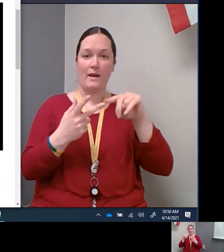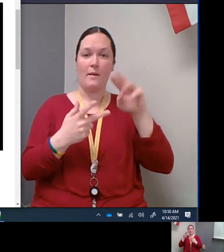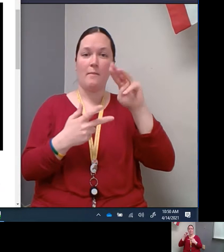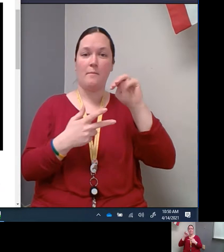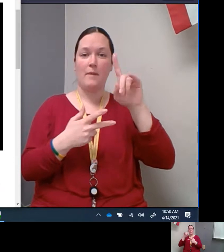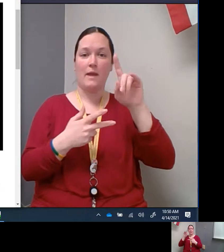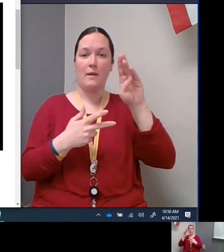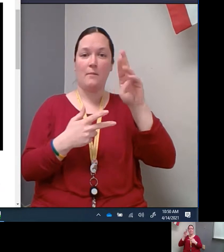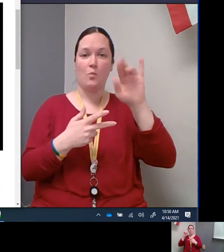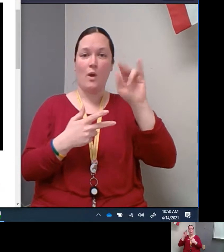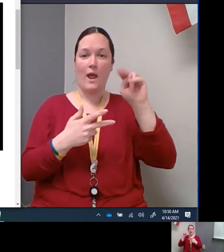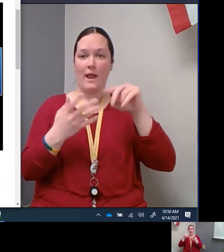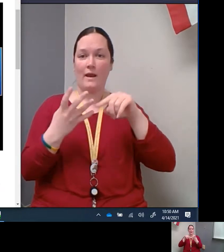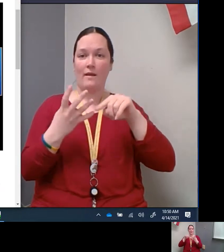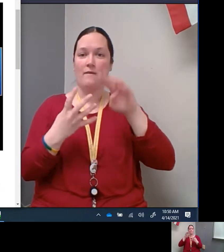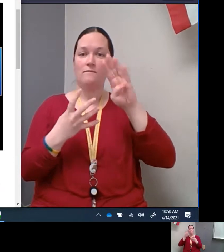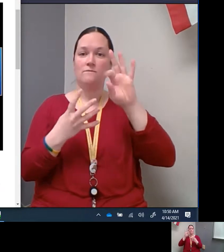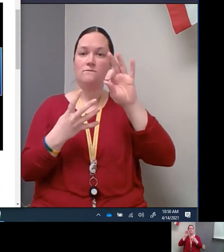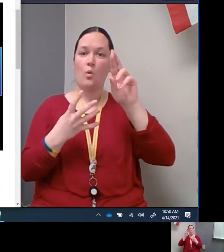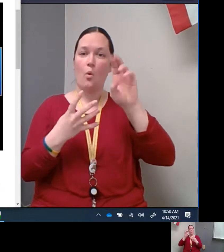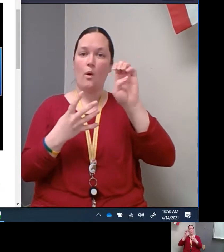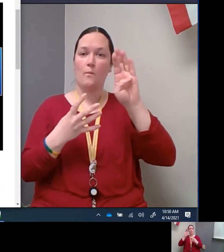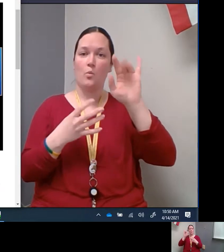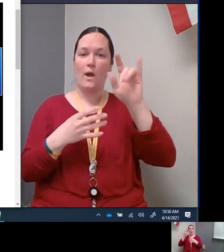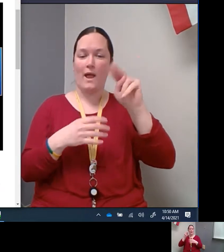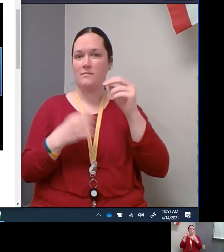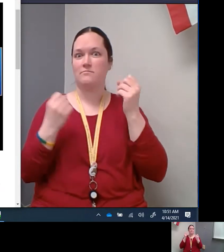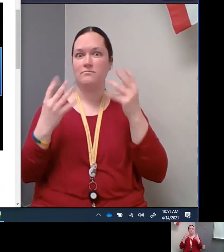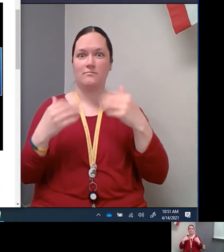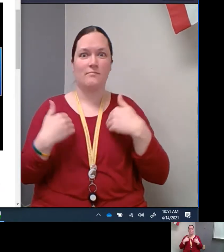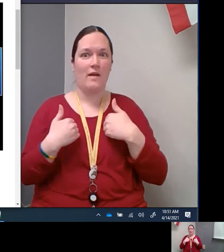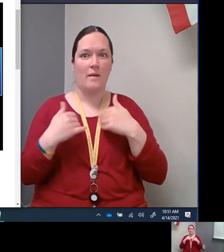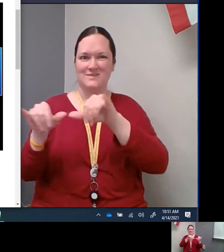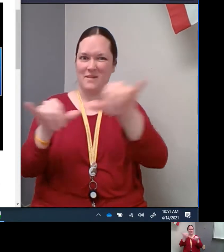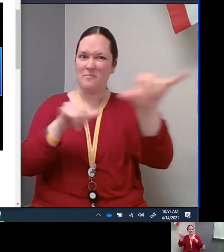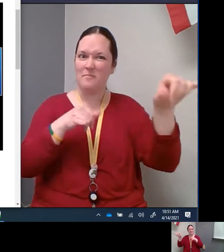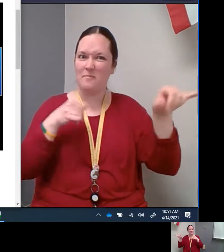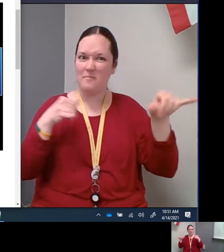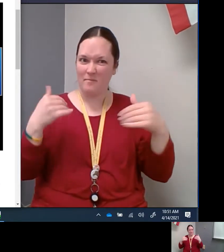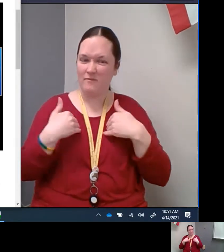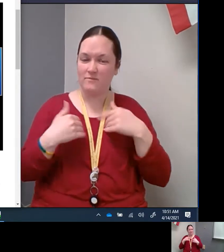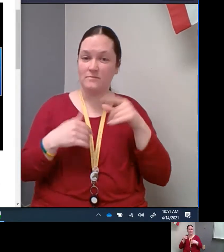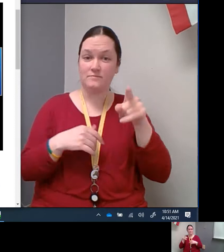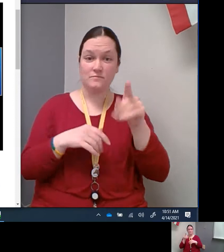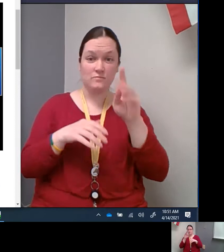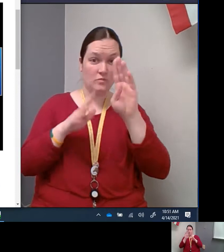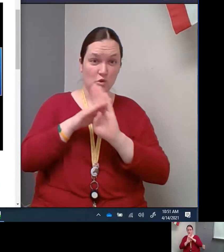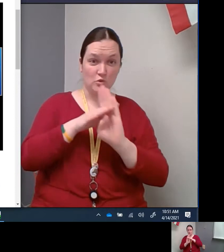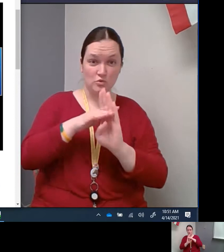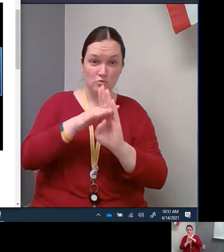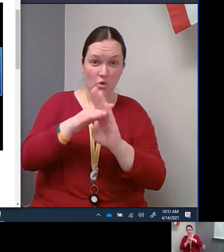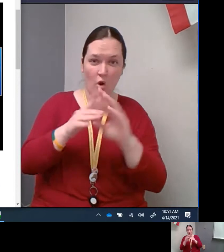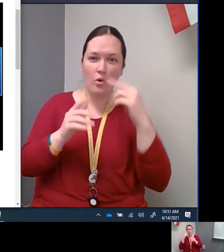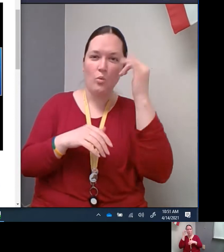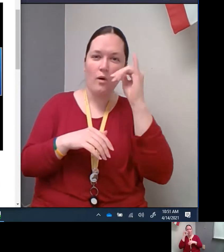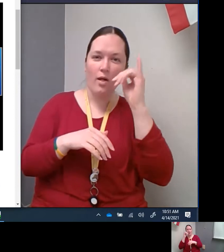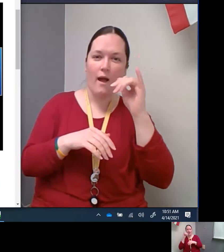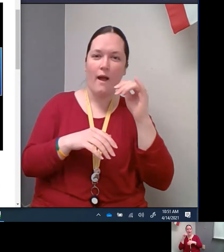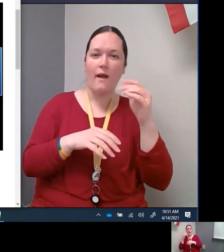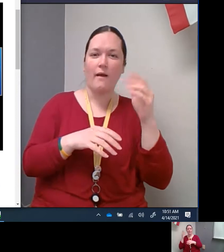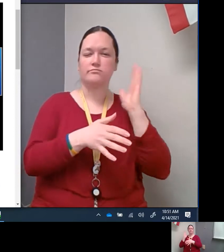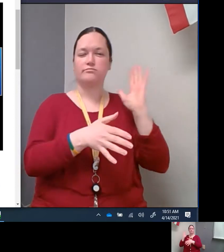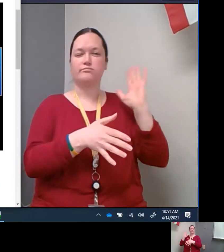And we find this consistent throughout all animals. And if we look at something like a shark, it pretty much looks just like that primitive brain. You can see